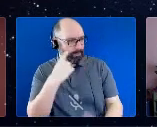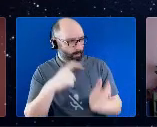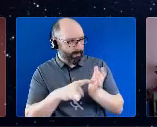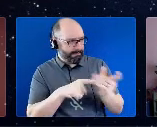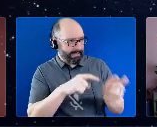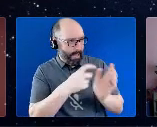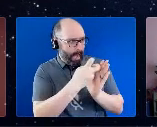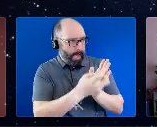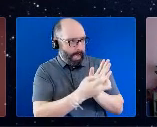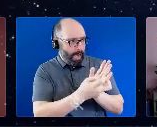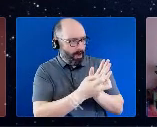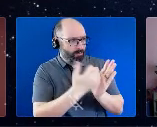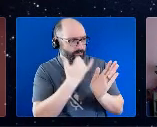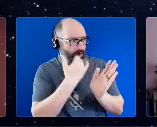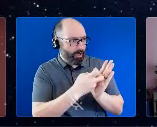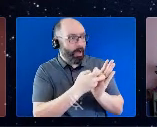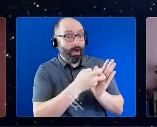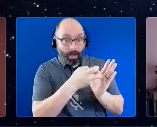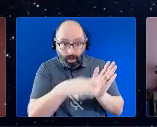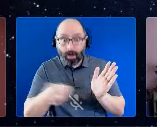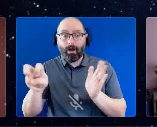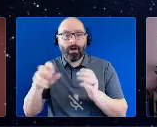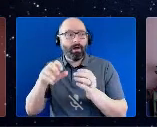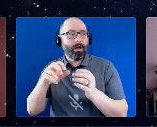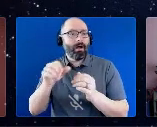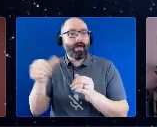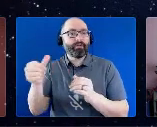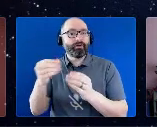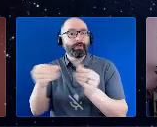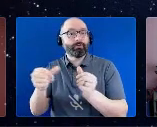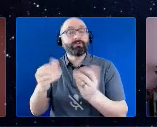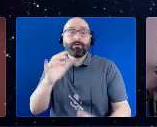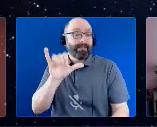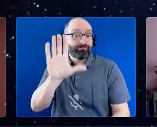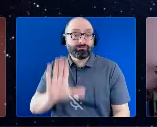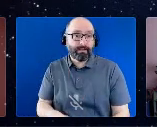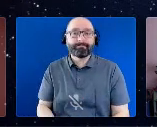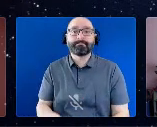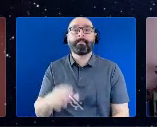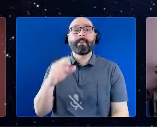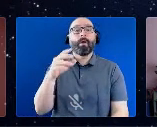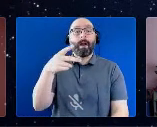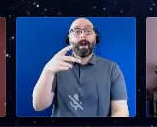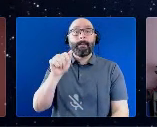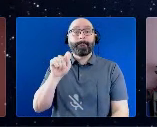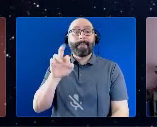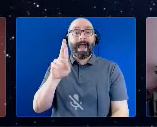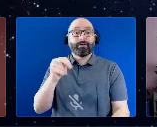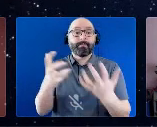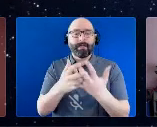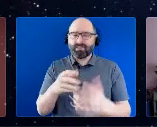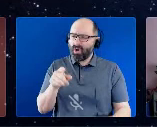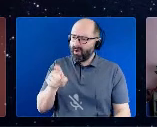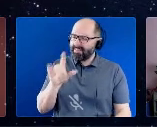to expose that skill. Pattern matching, this is where you do a bunch of practice so that when you see a problem, you're like, oh, that looks like blob detection. And I know how to do blob detection.